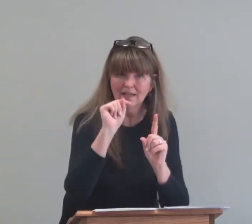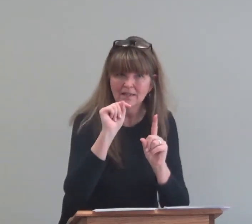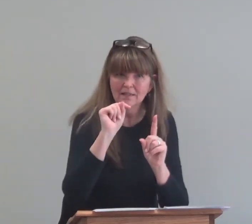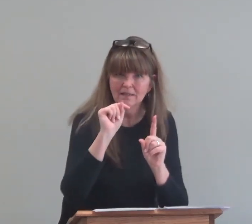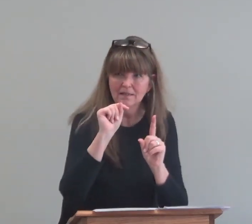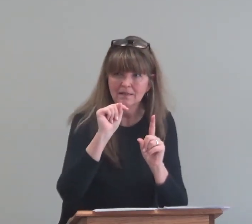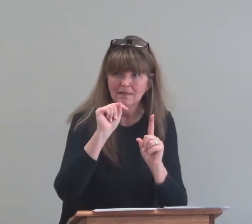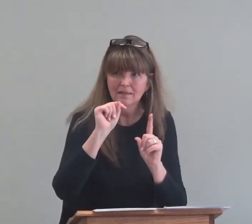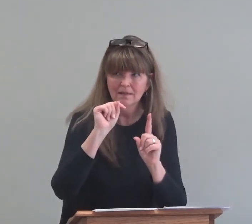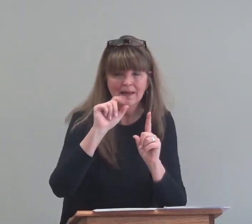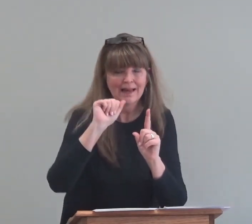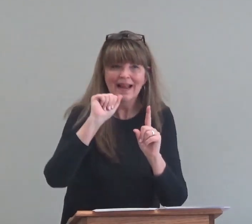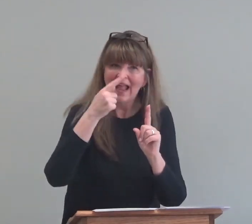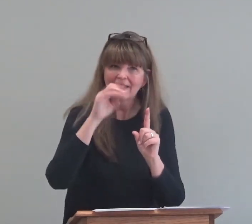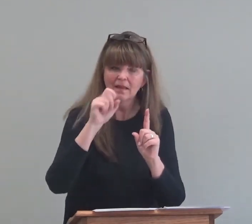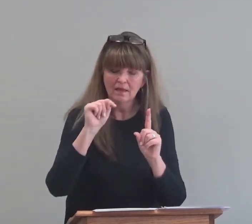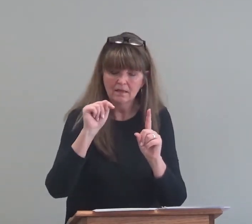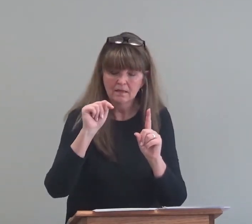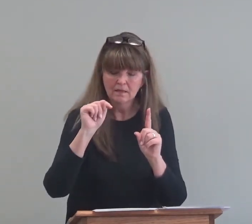He was actually an atheist.